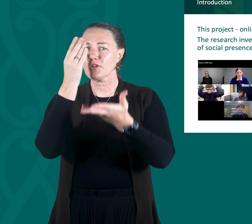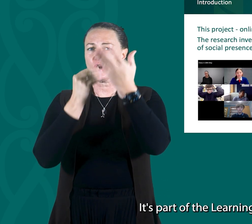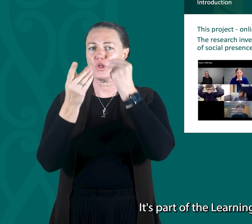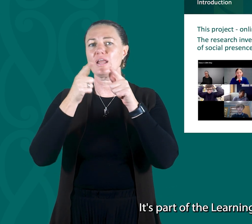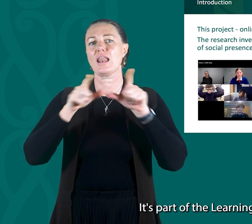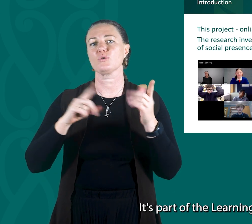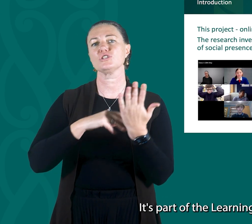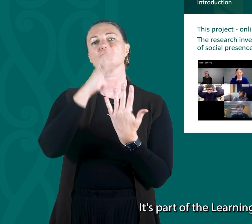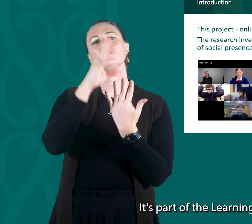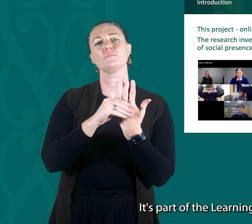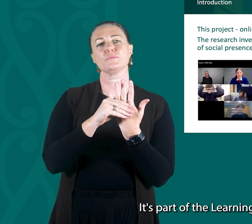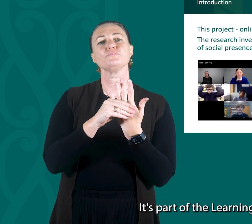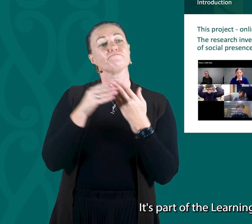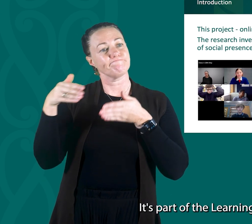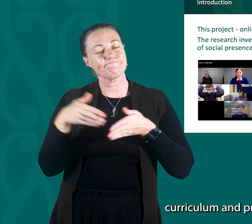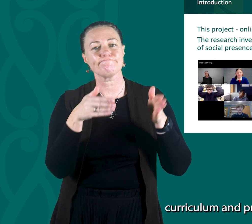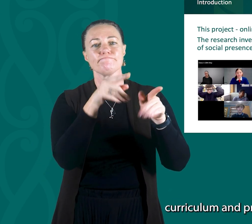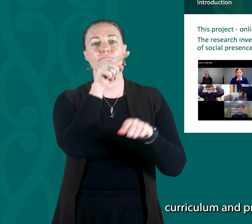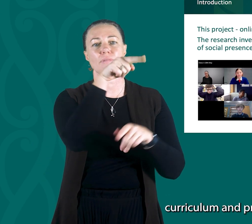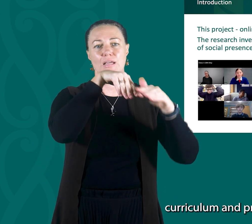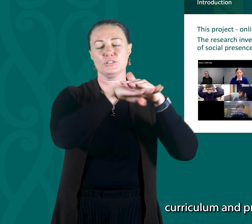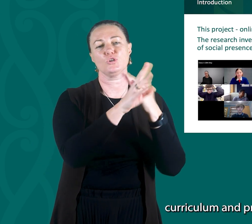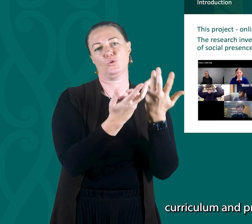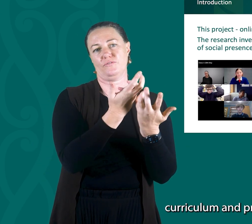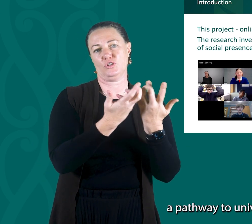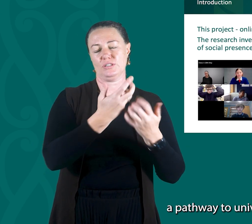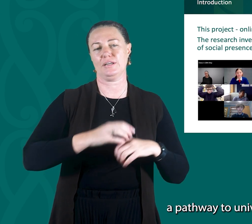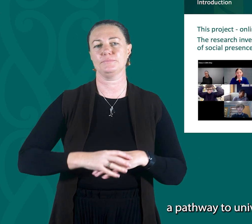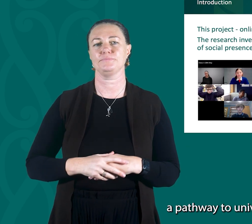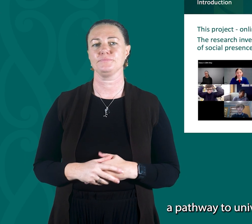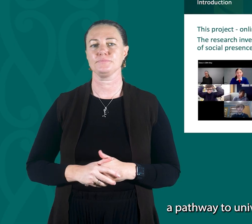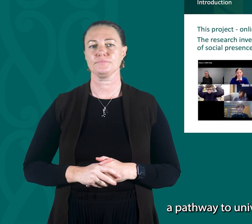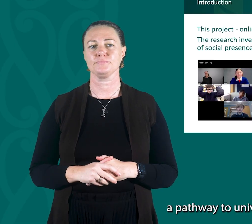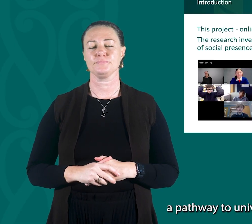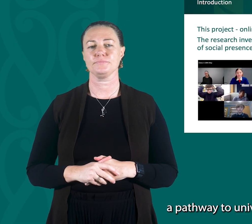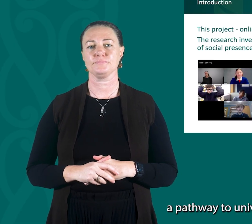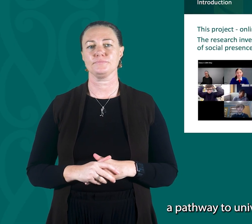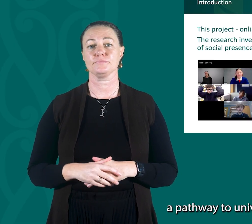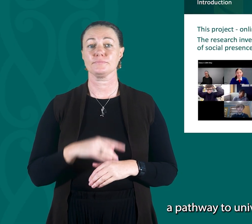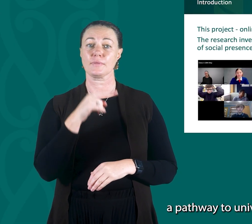It's part of the Learning Languages curriculum and provides a pathway to university.